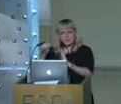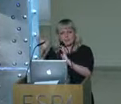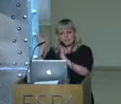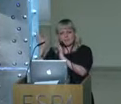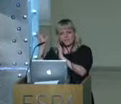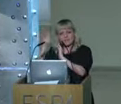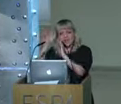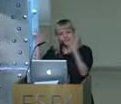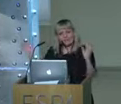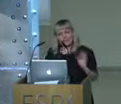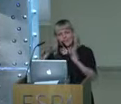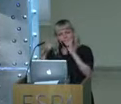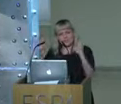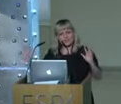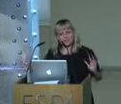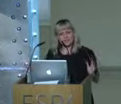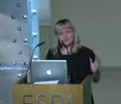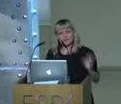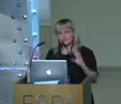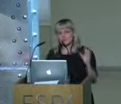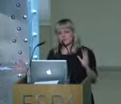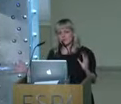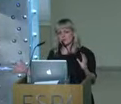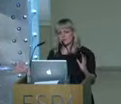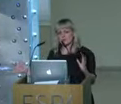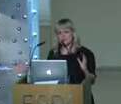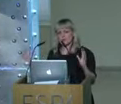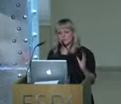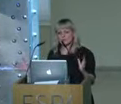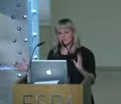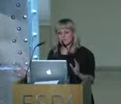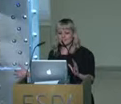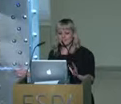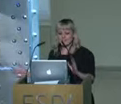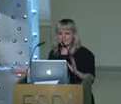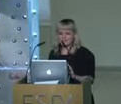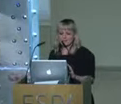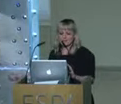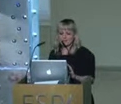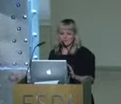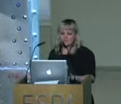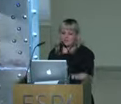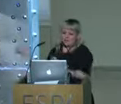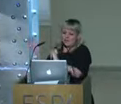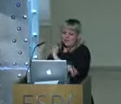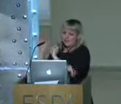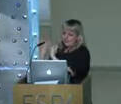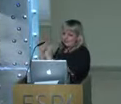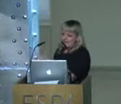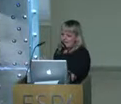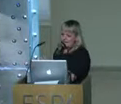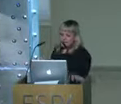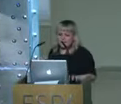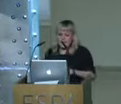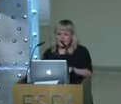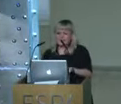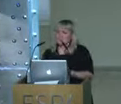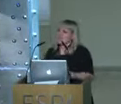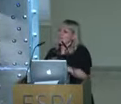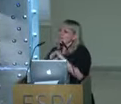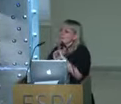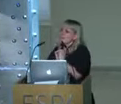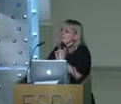and how the art can actually trigger the emotional point of where the player is at that time. and the sound,